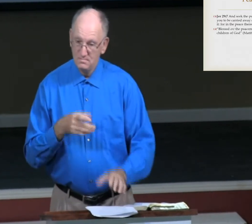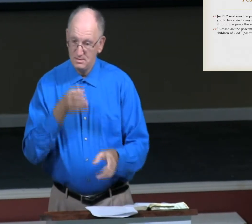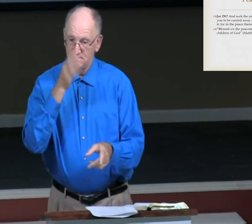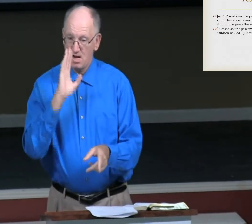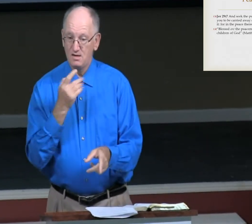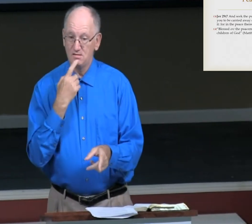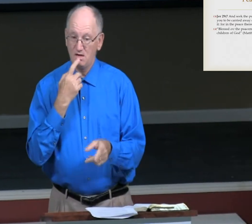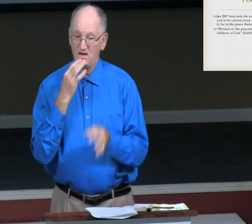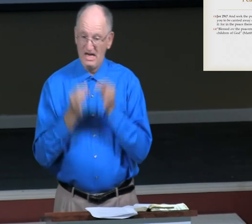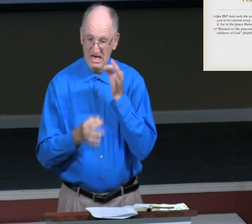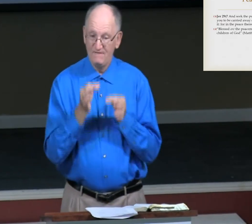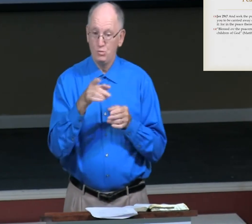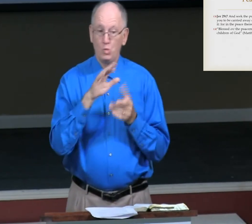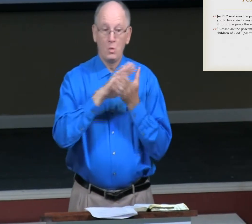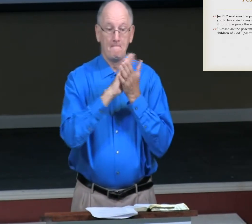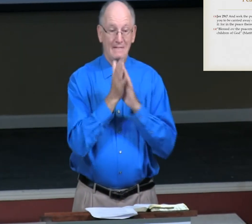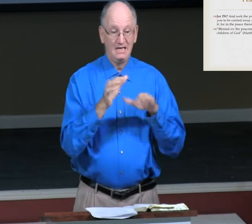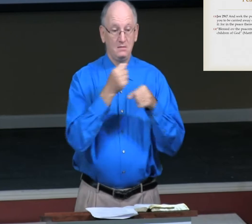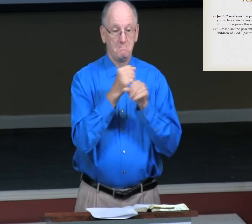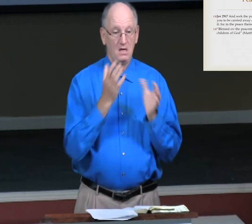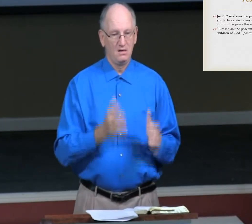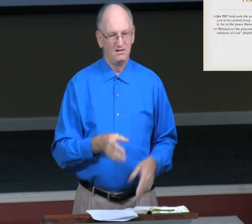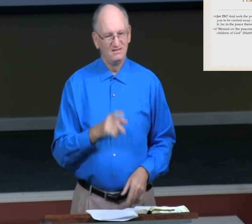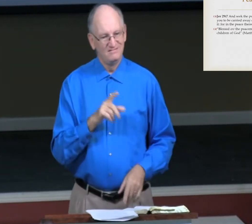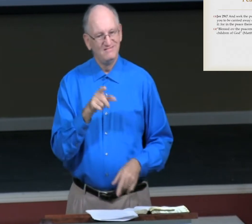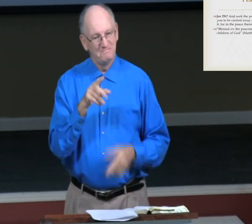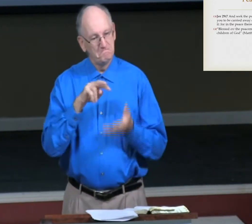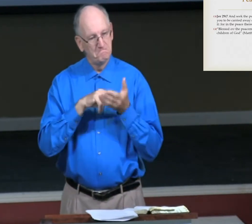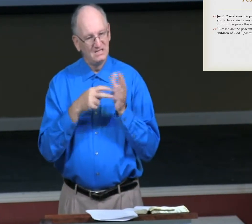that's important. God says that if you're a peacemaker,